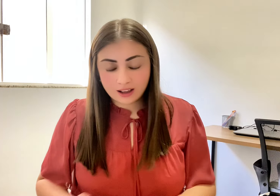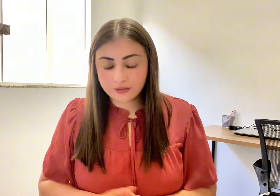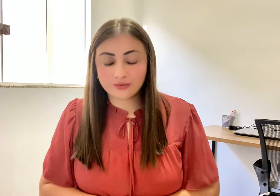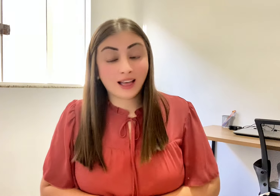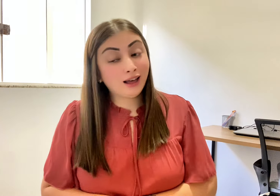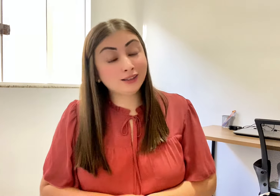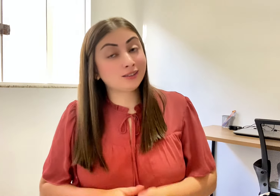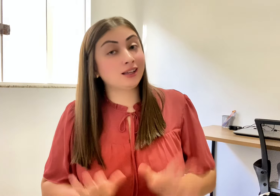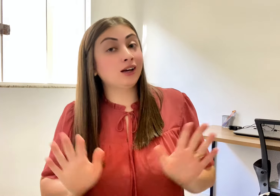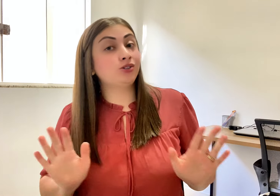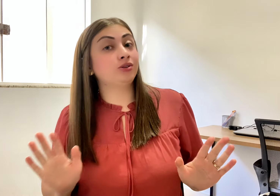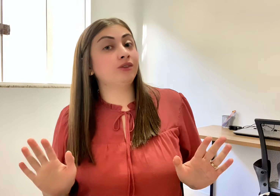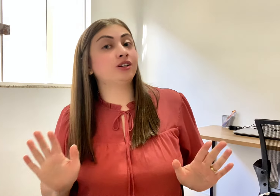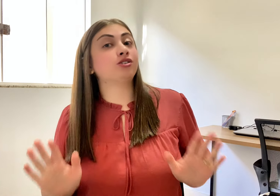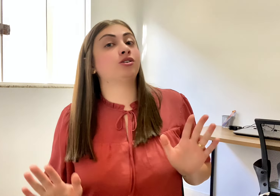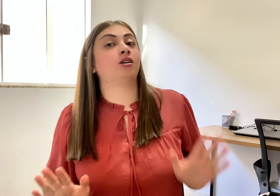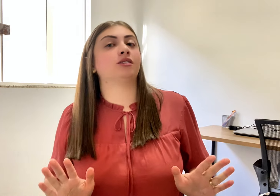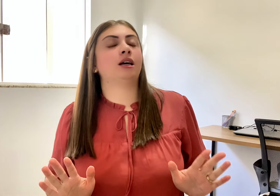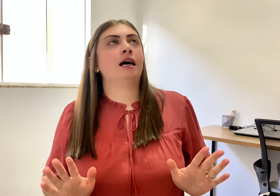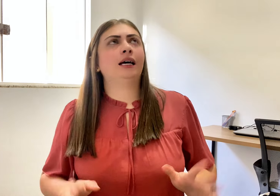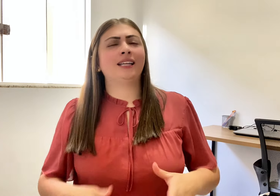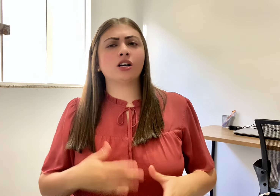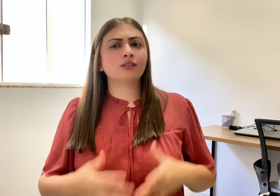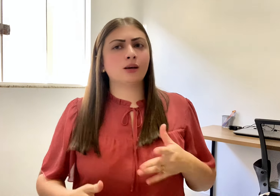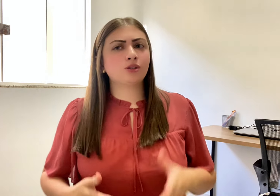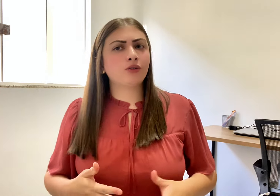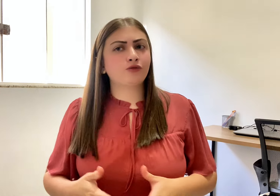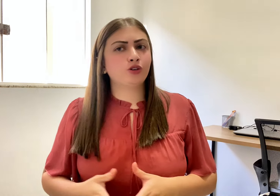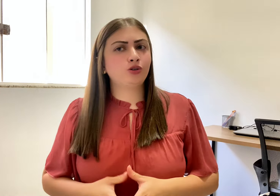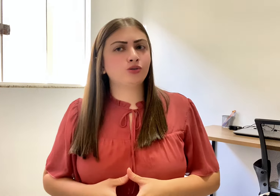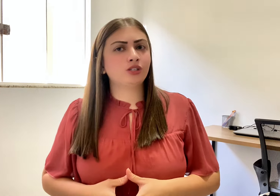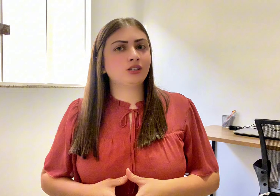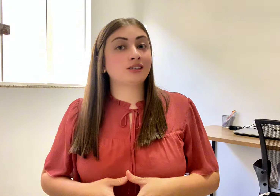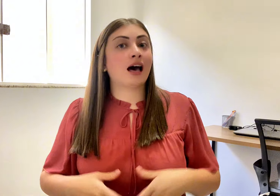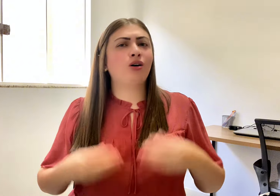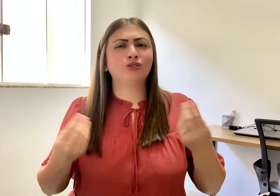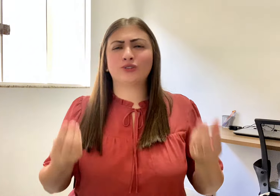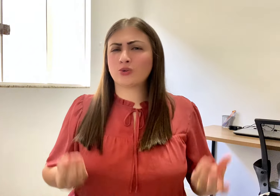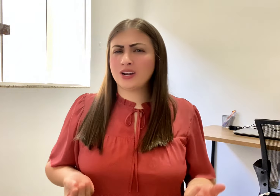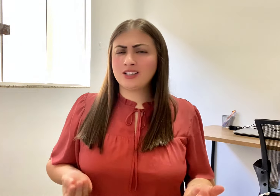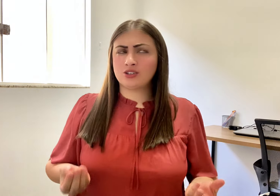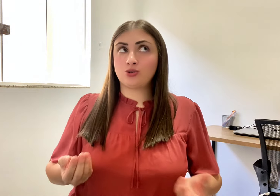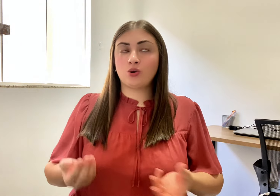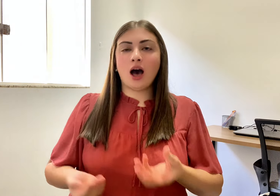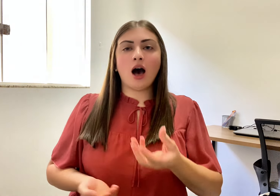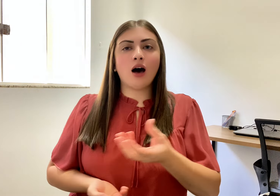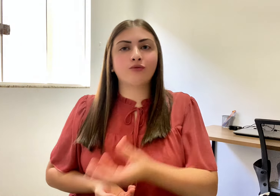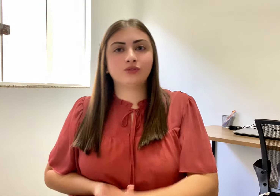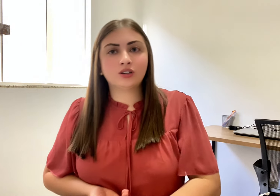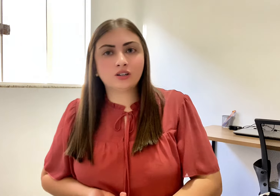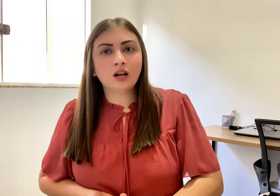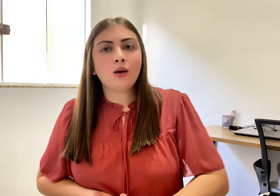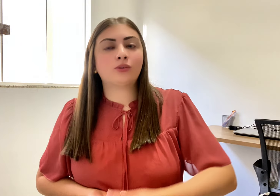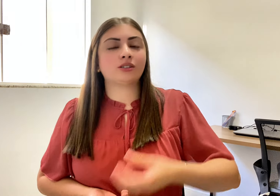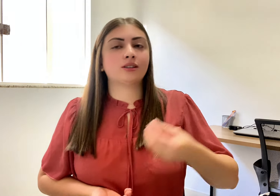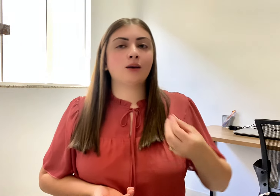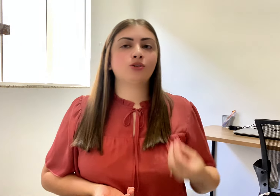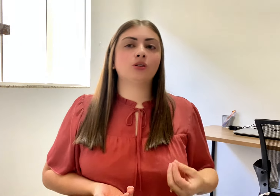life, I decided to give it a shot. The concept of using sound frequencies to alter perception